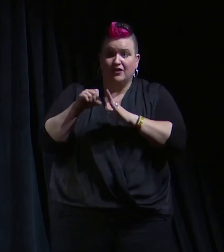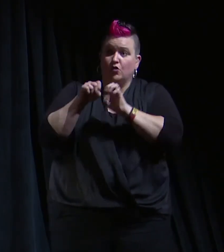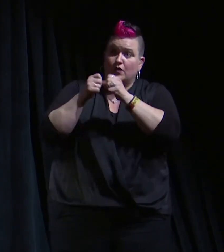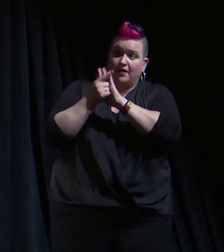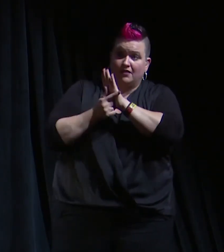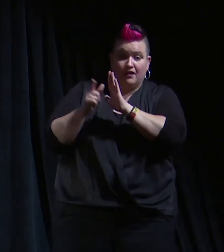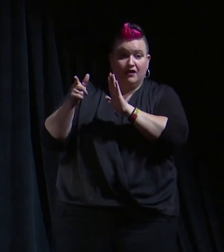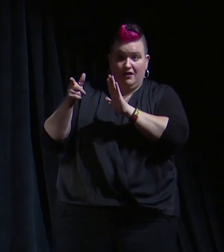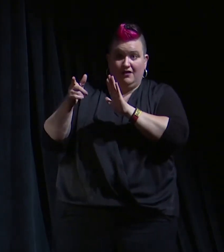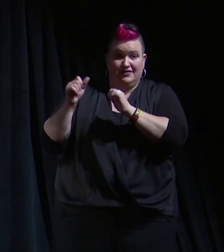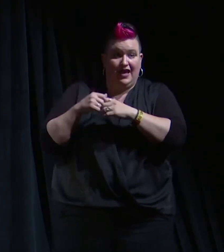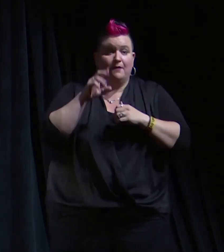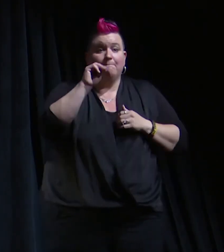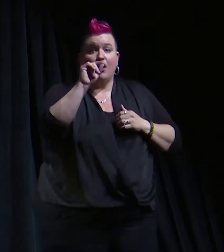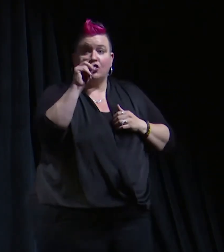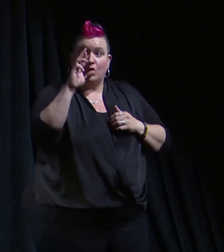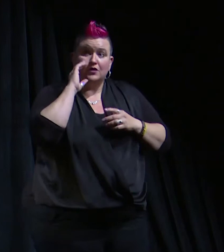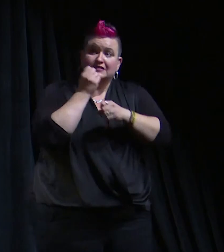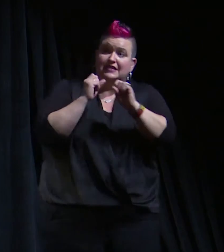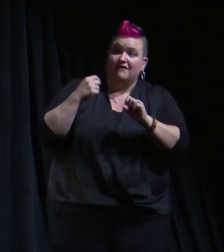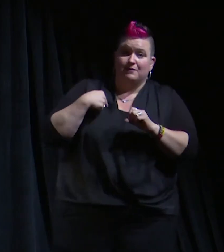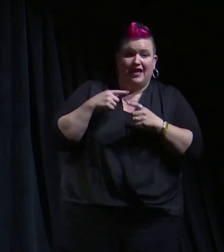Mueller was gonna save me, and then I remembered he was the